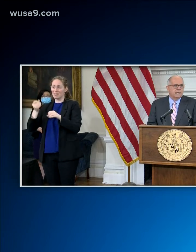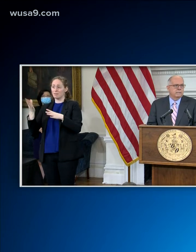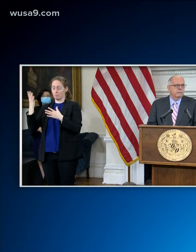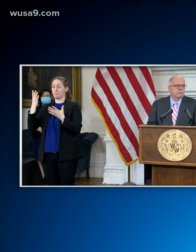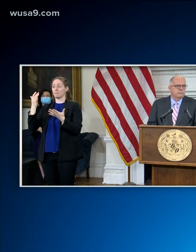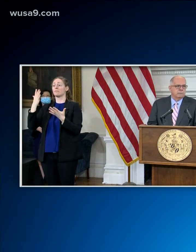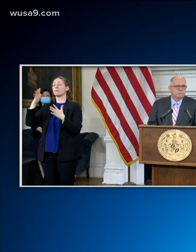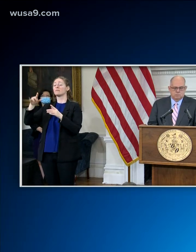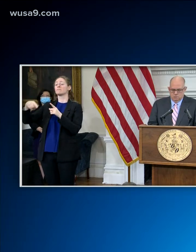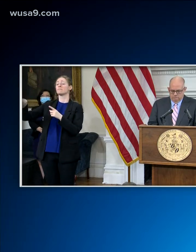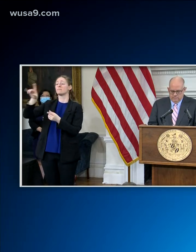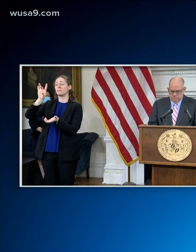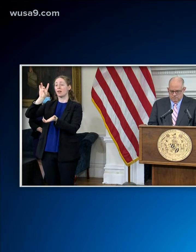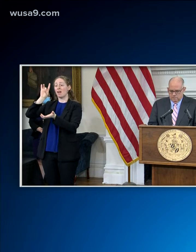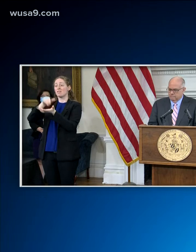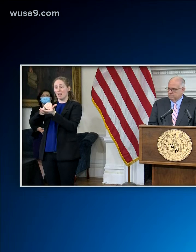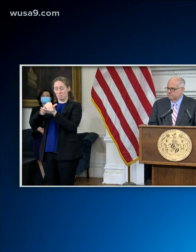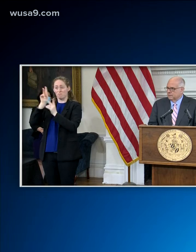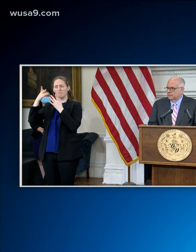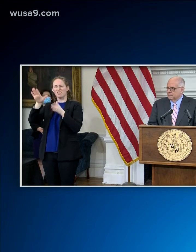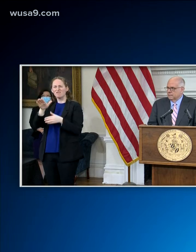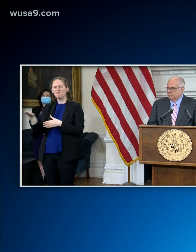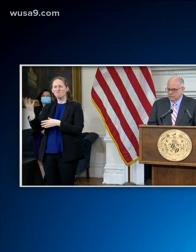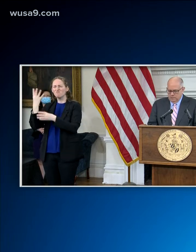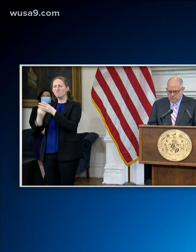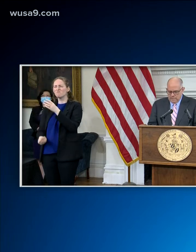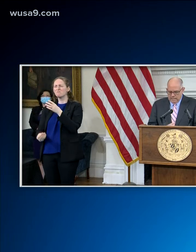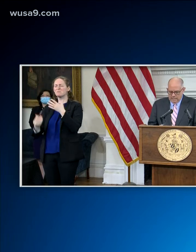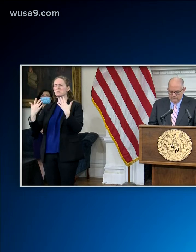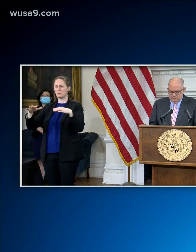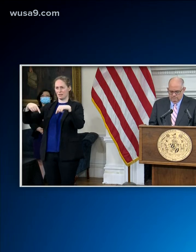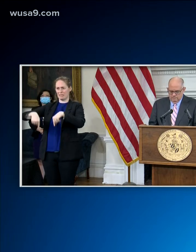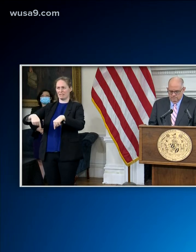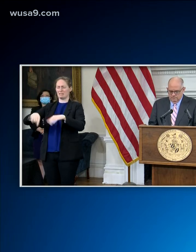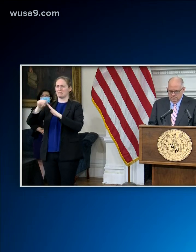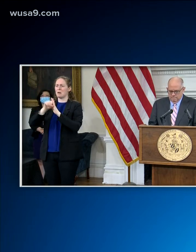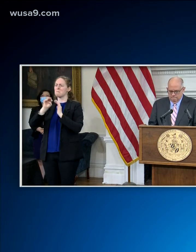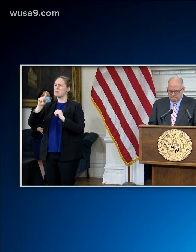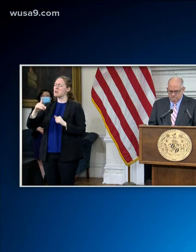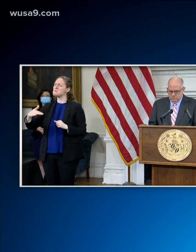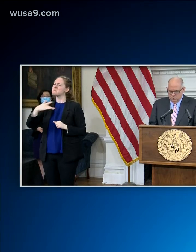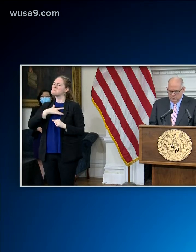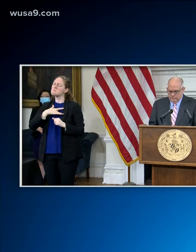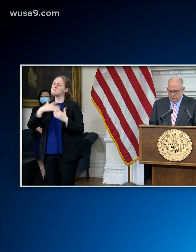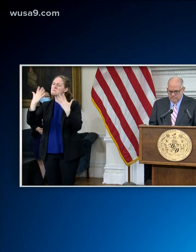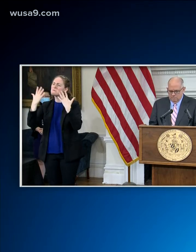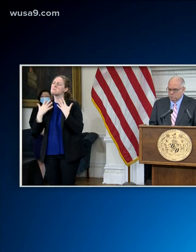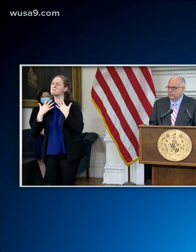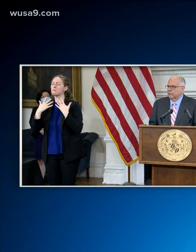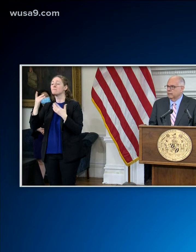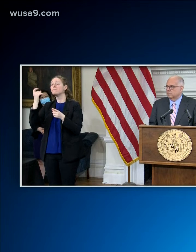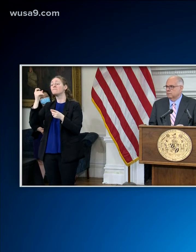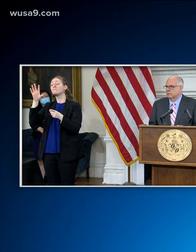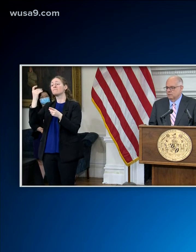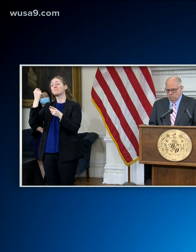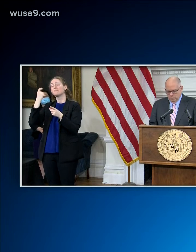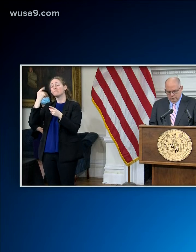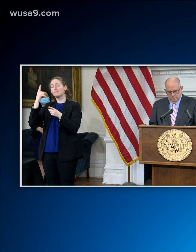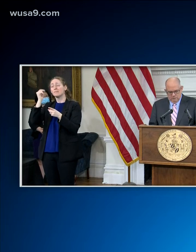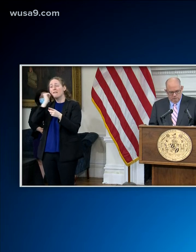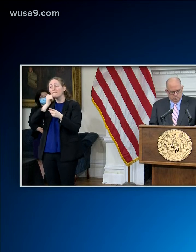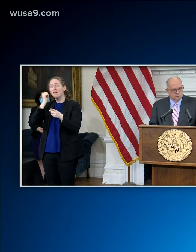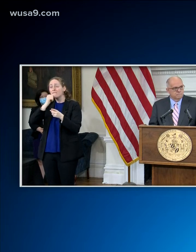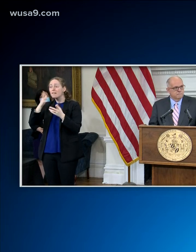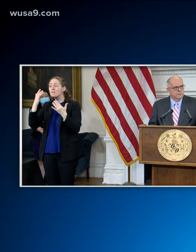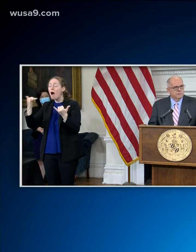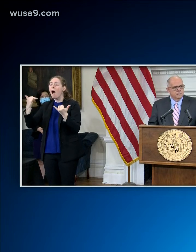have died from the coronavirus. But each day truly is now bringing us one